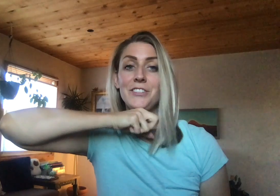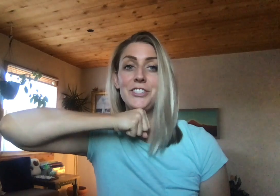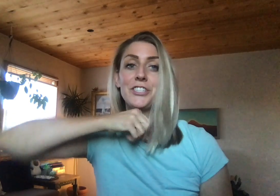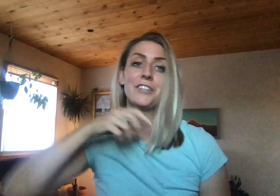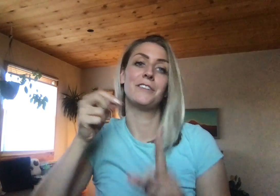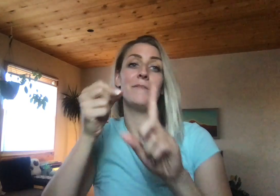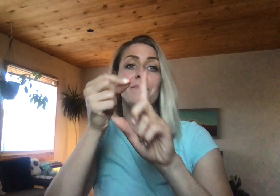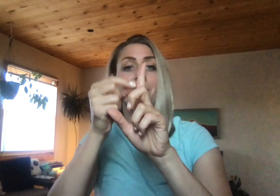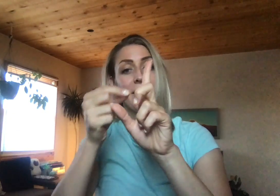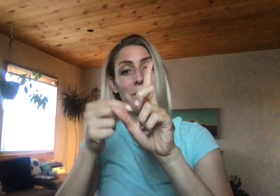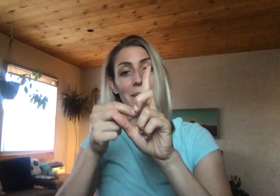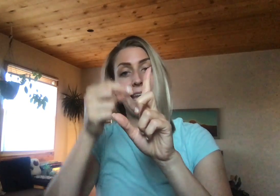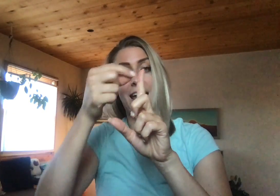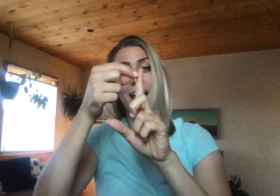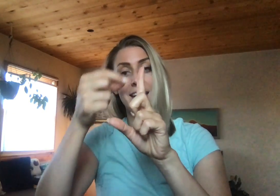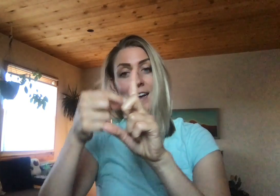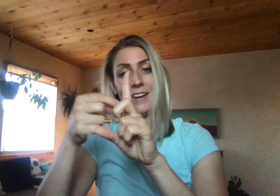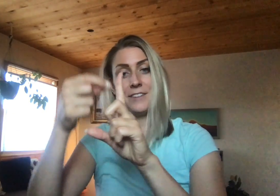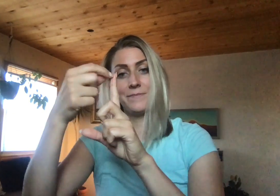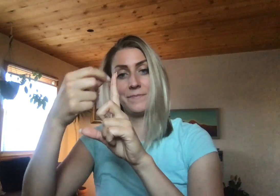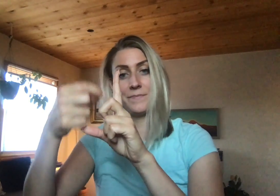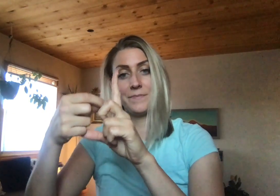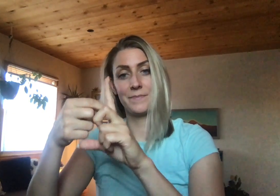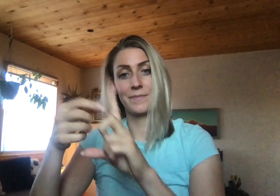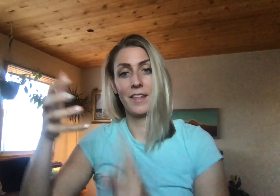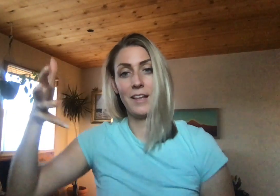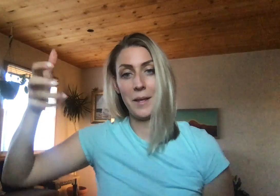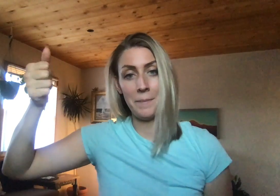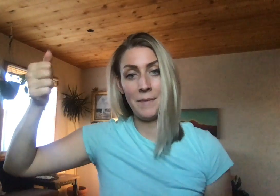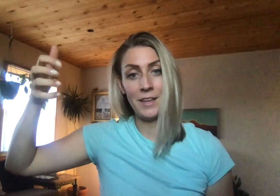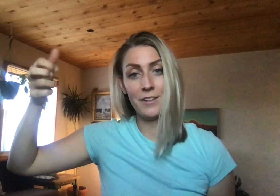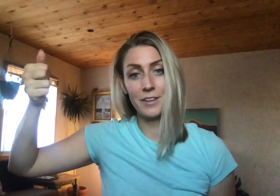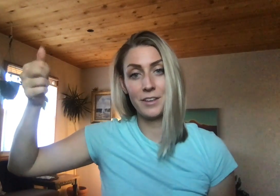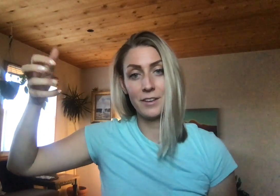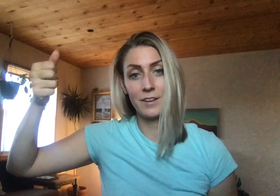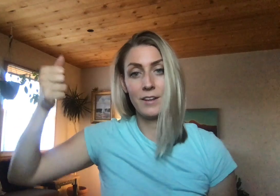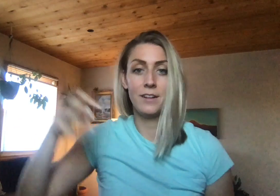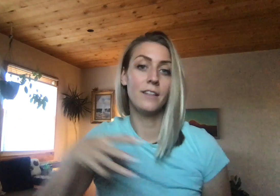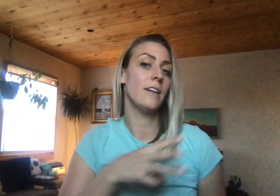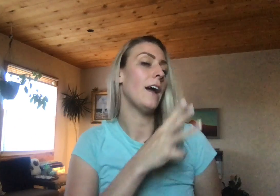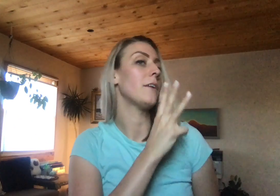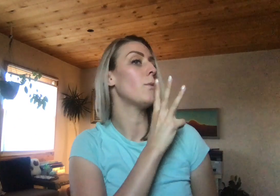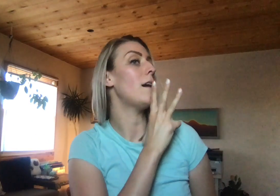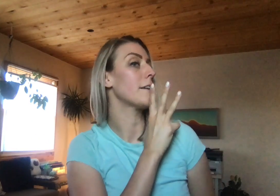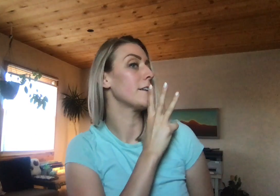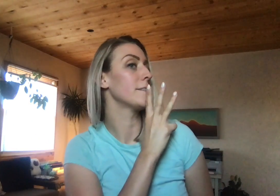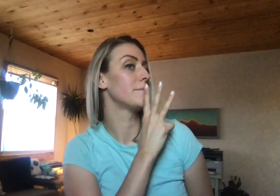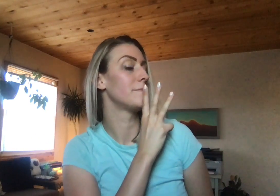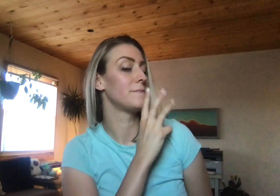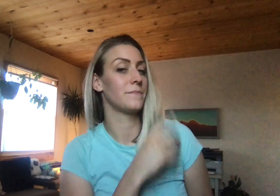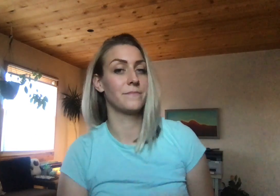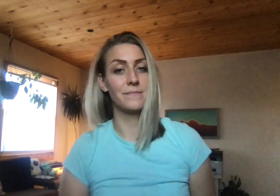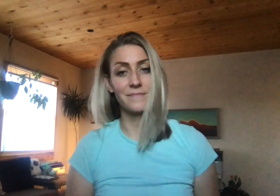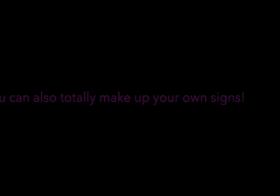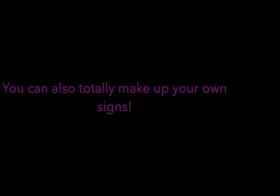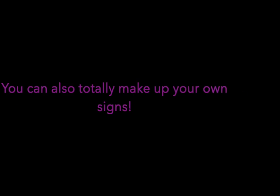orange, banana, milk, and water.